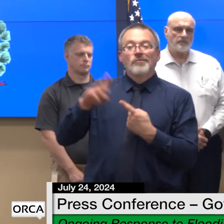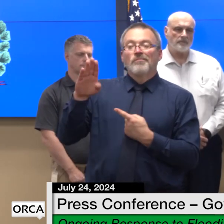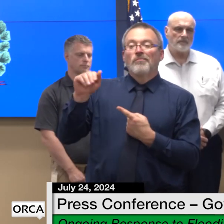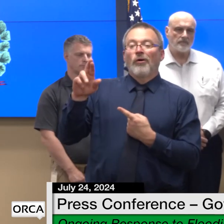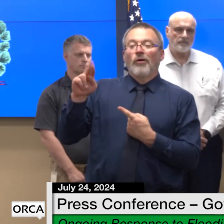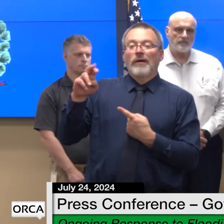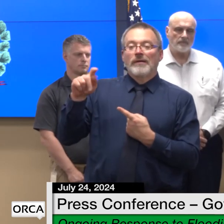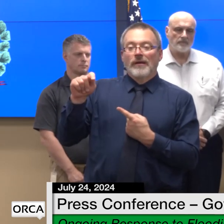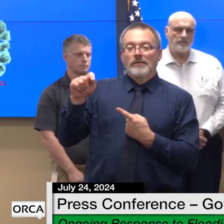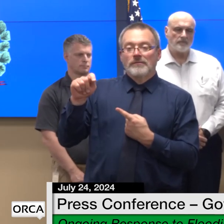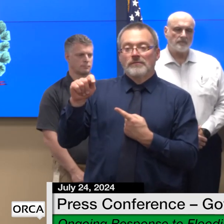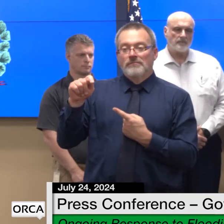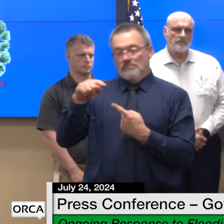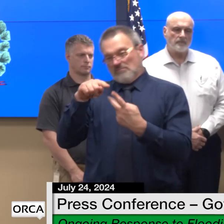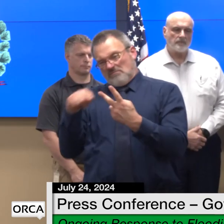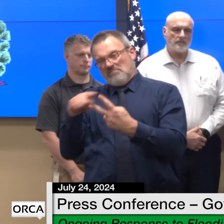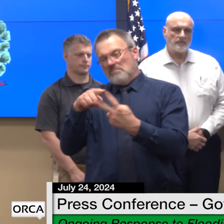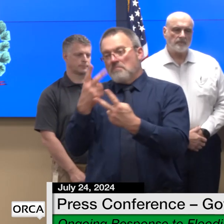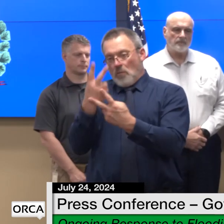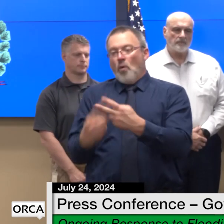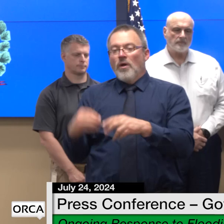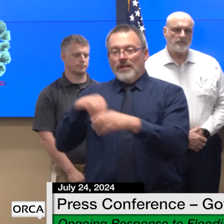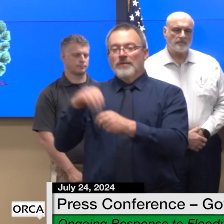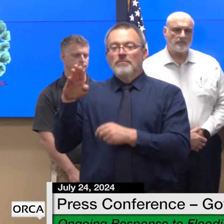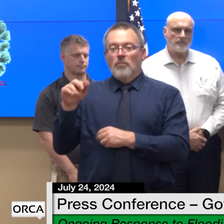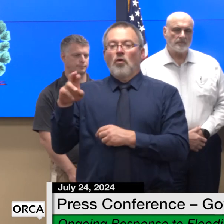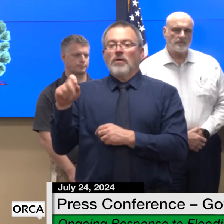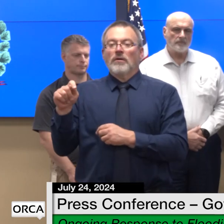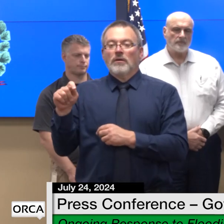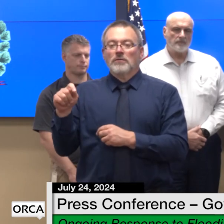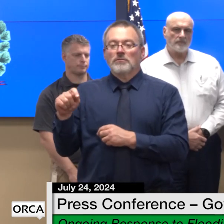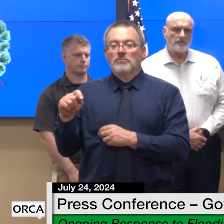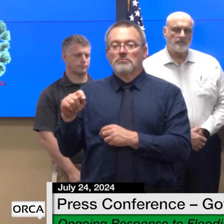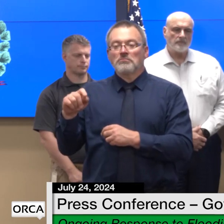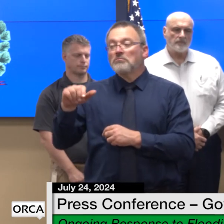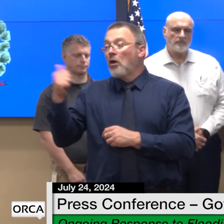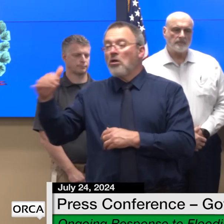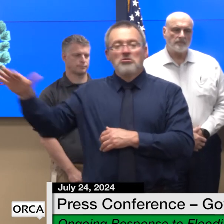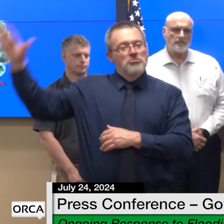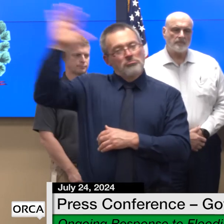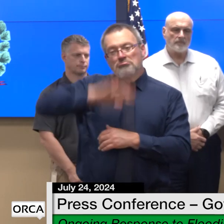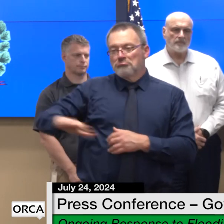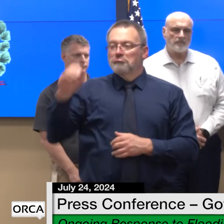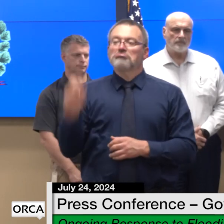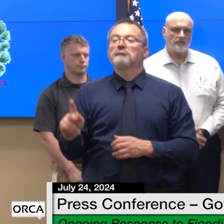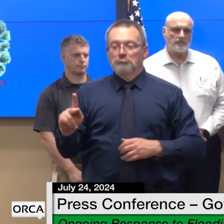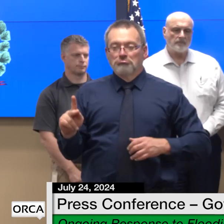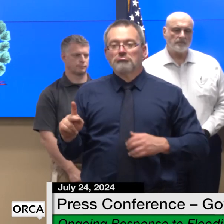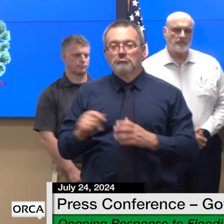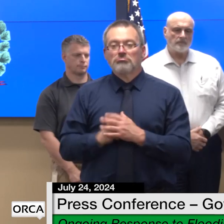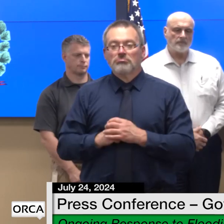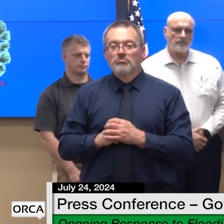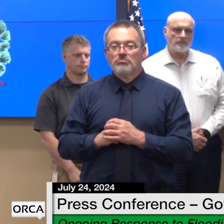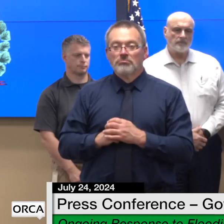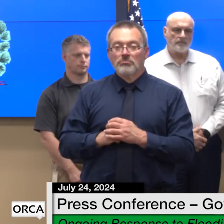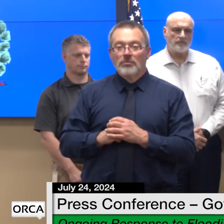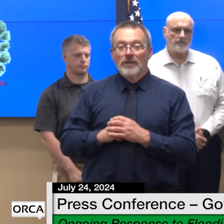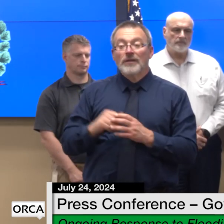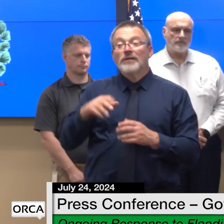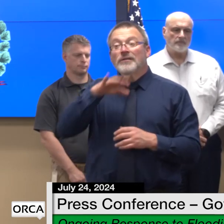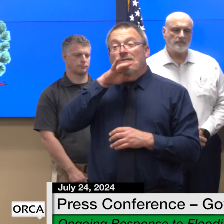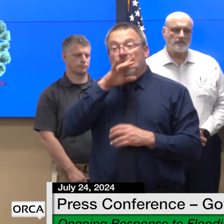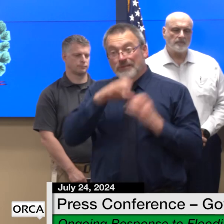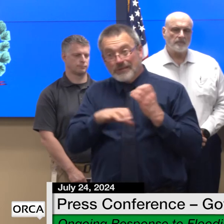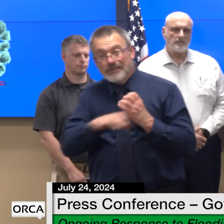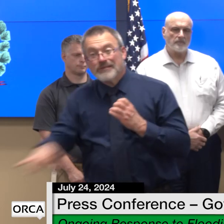other public drinking water systems are back online. And on the wastewater side, the Plainfield